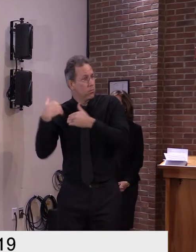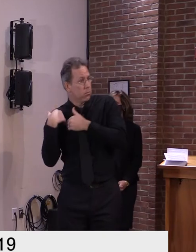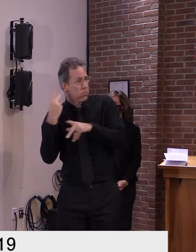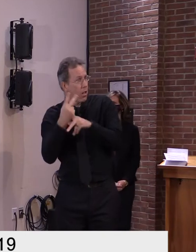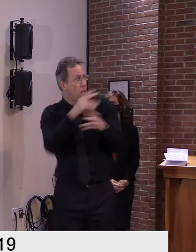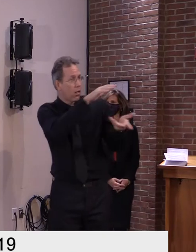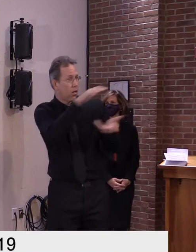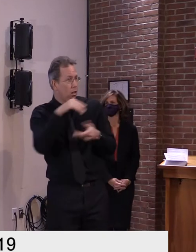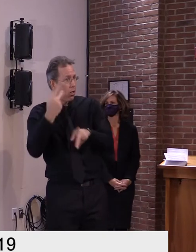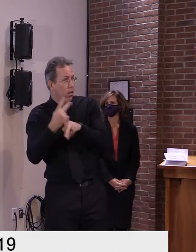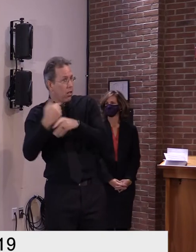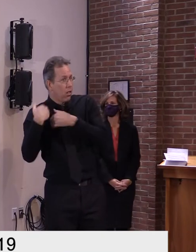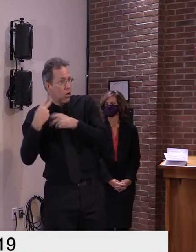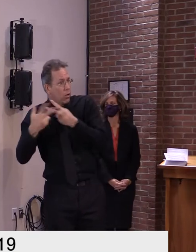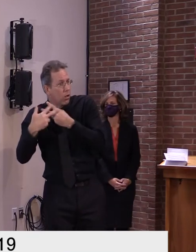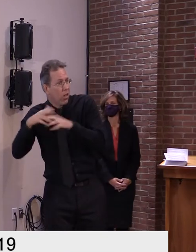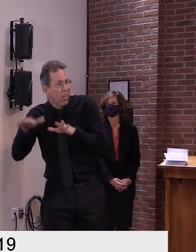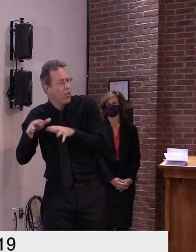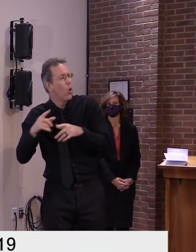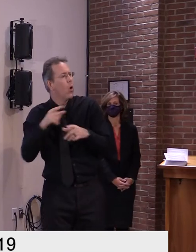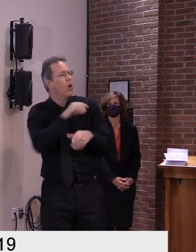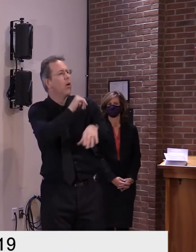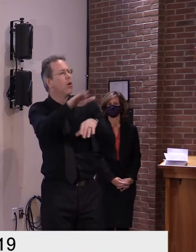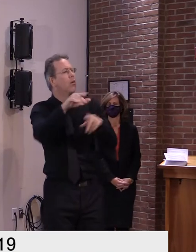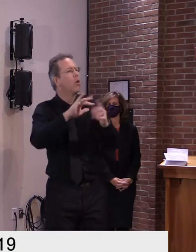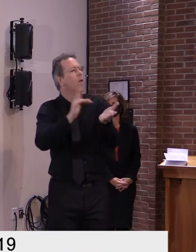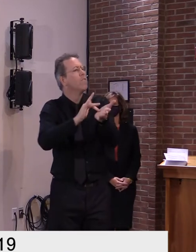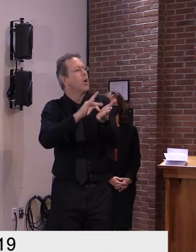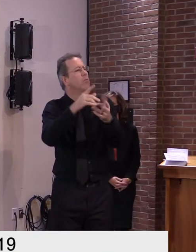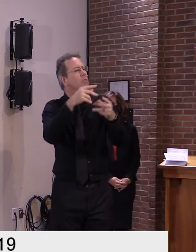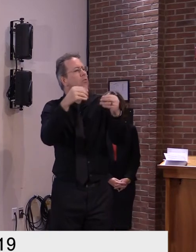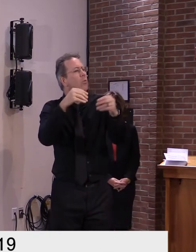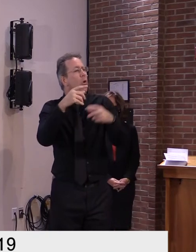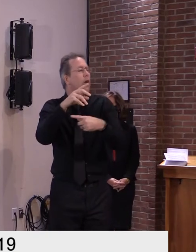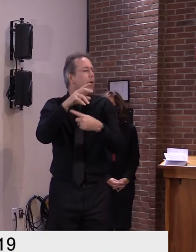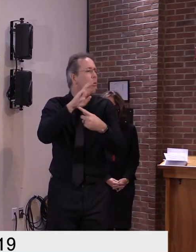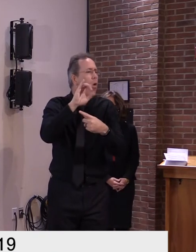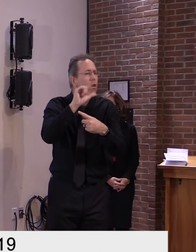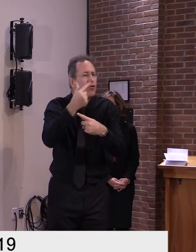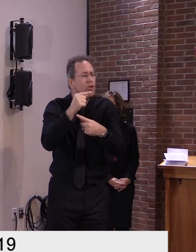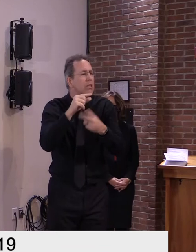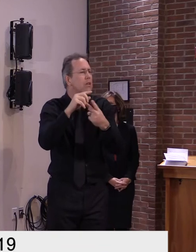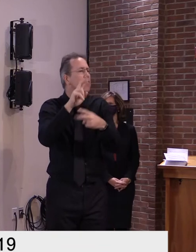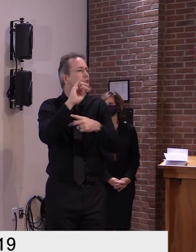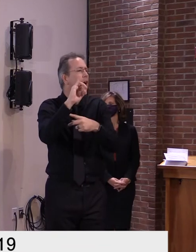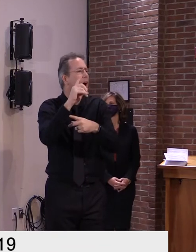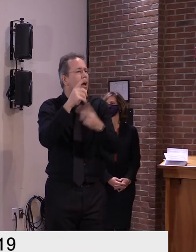storage capacity to do that with the appropriate temperature freezer and all of